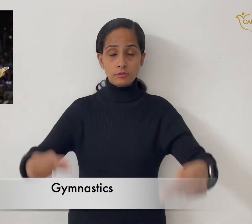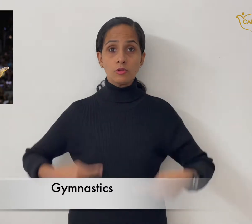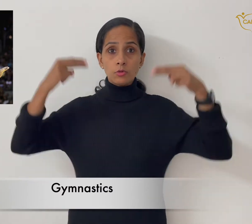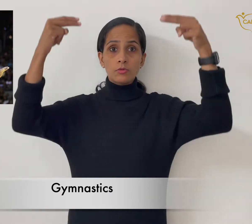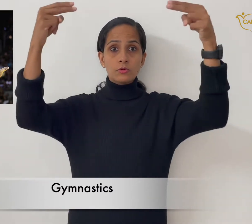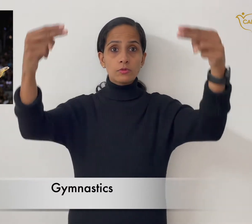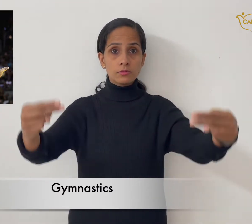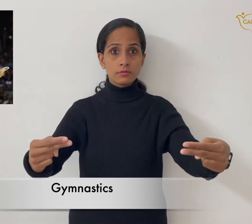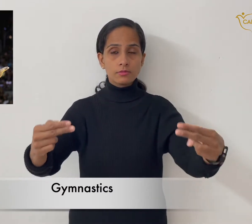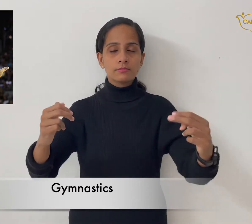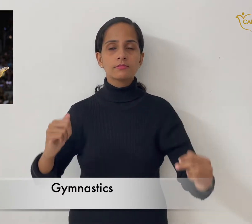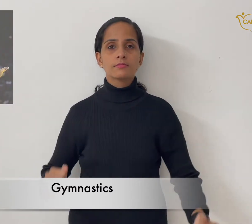Gymnastics.